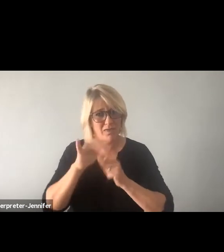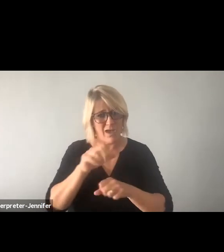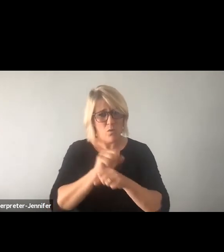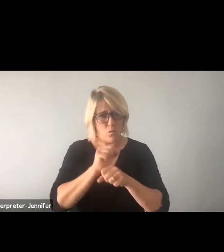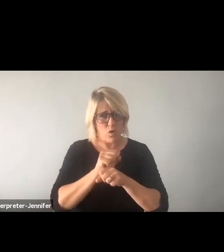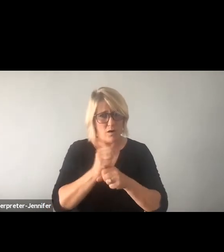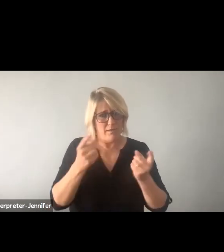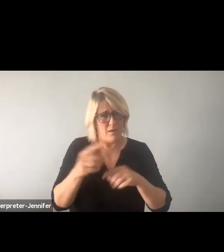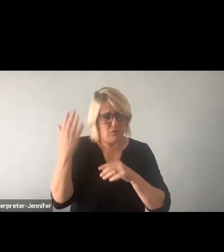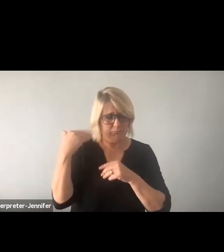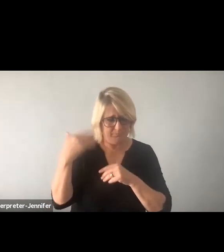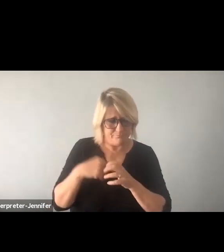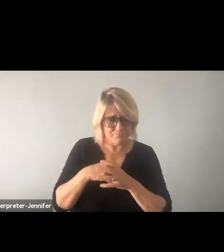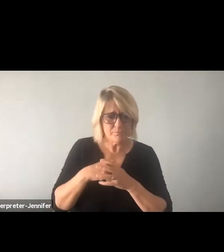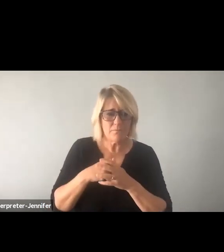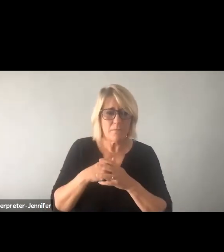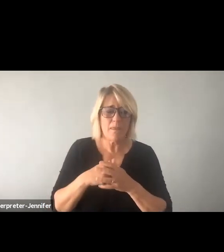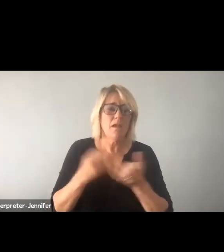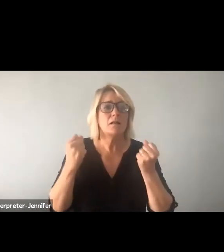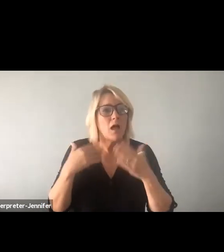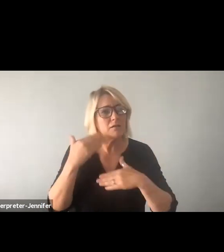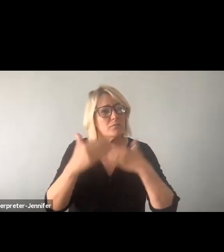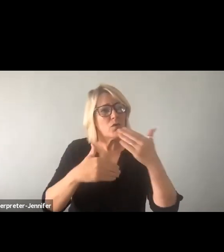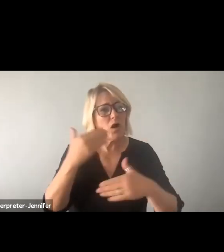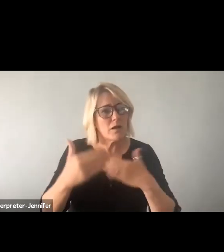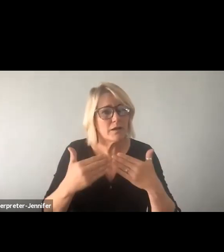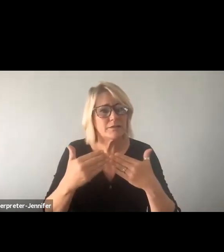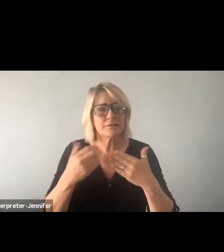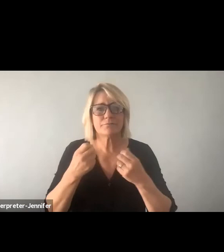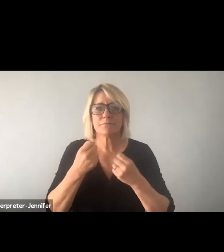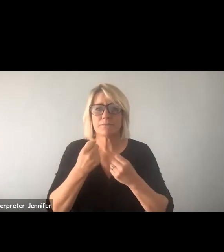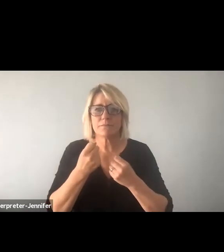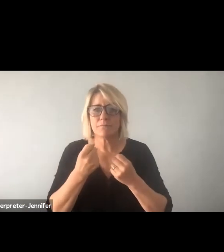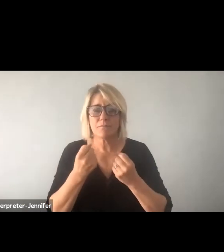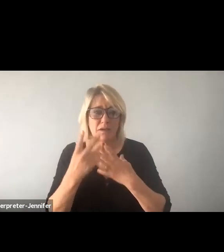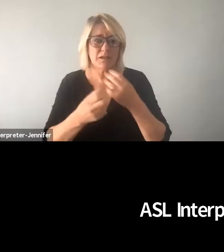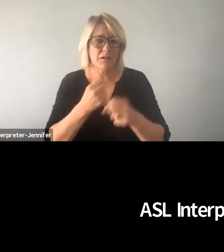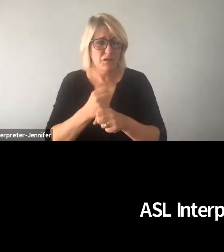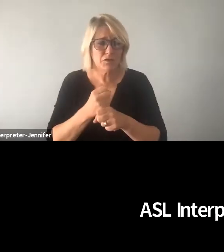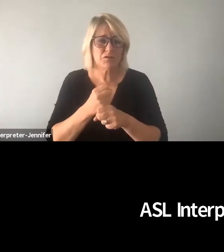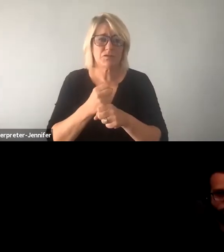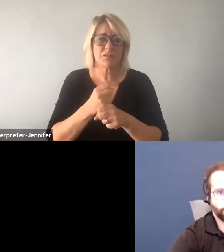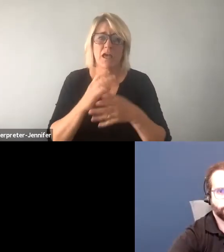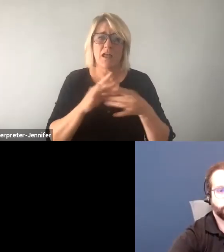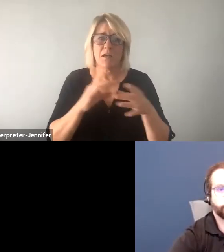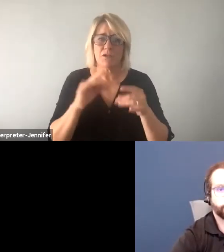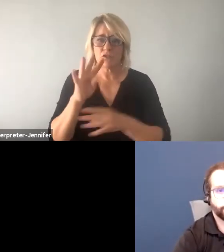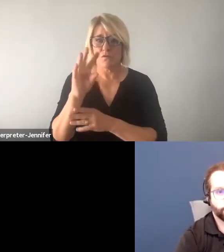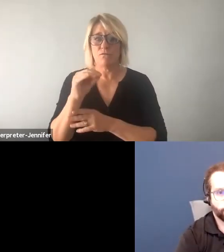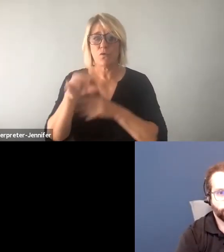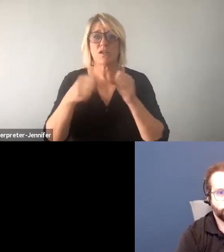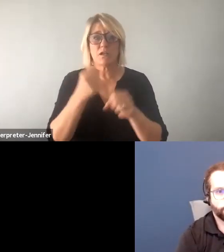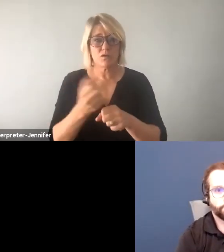done. We've made a lot of progress over the last several decades. As I mentioned, 40 years ago, there